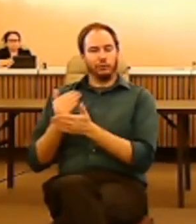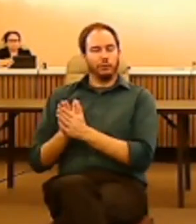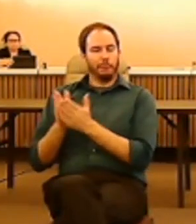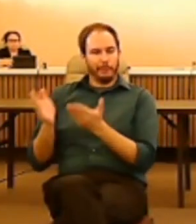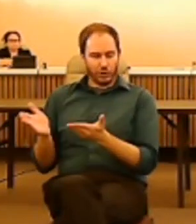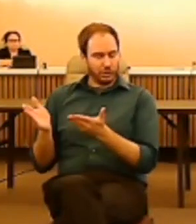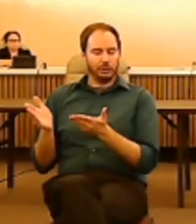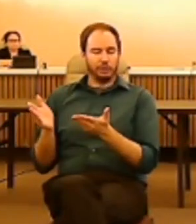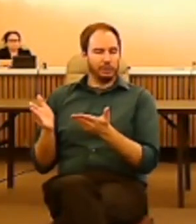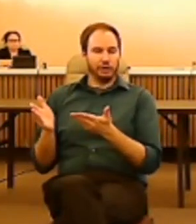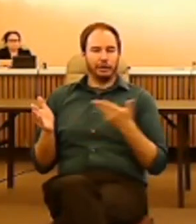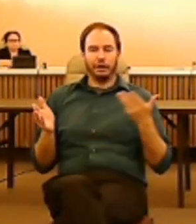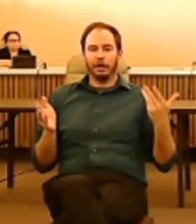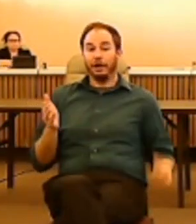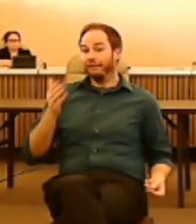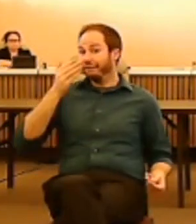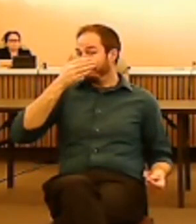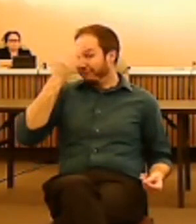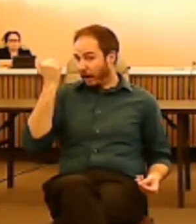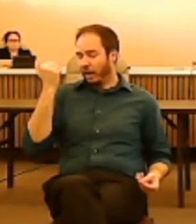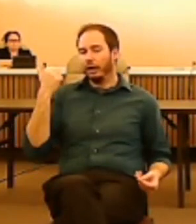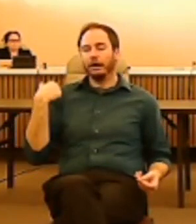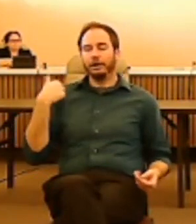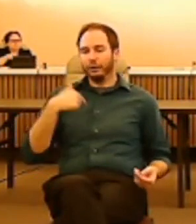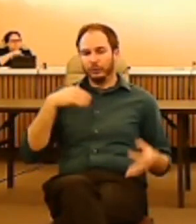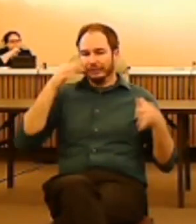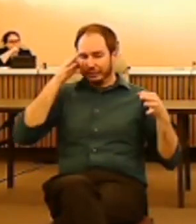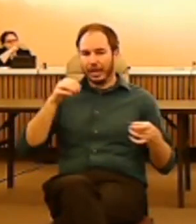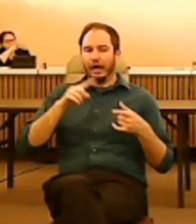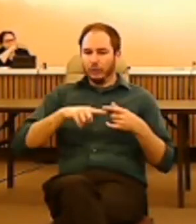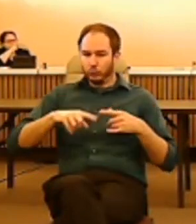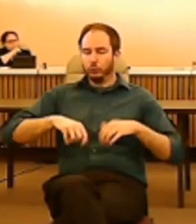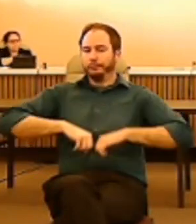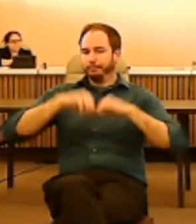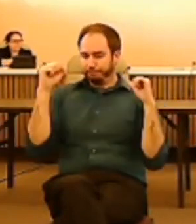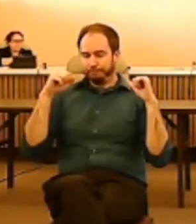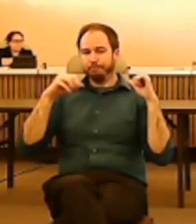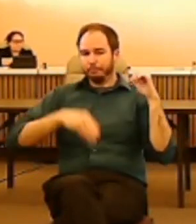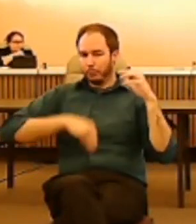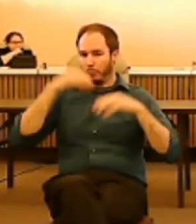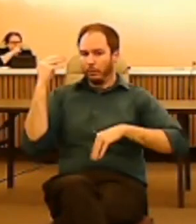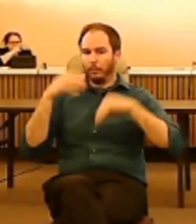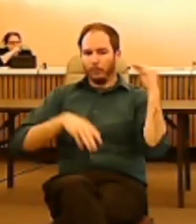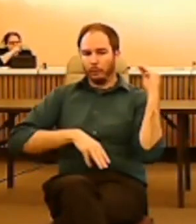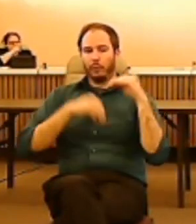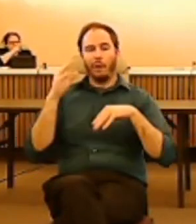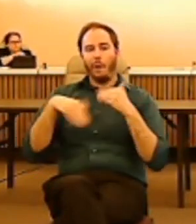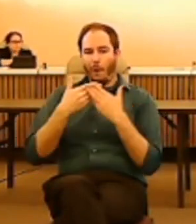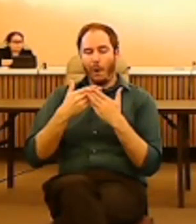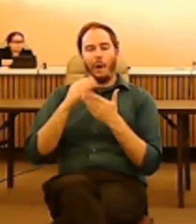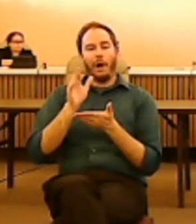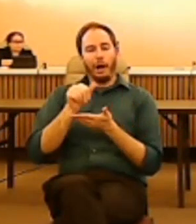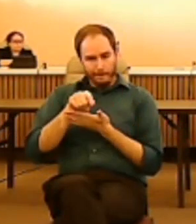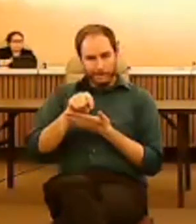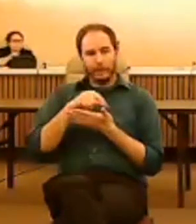And so it was forgotten when we pulled all of the instances of apartments out of industrial. We searched